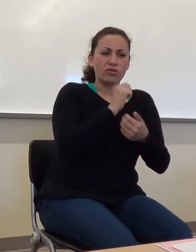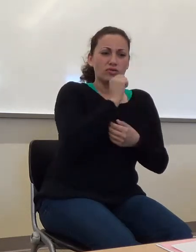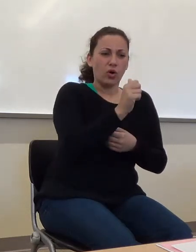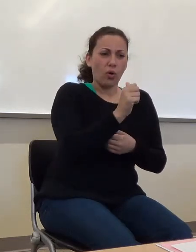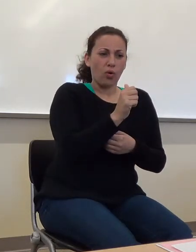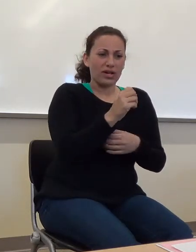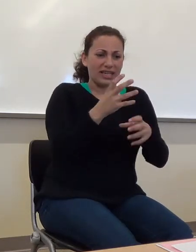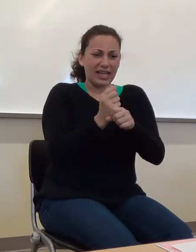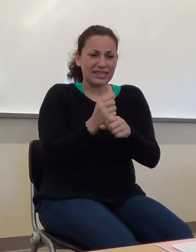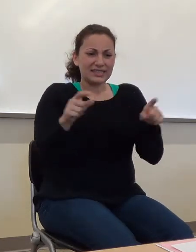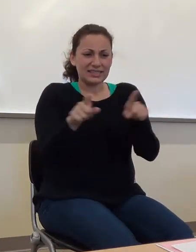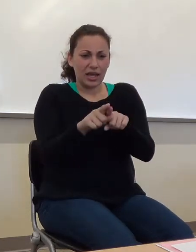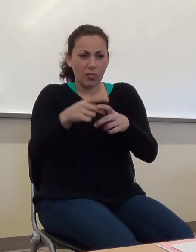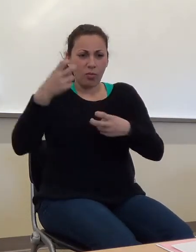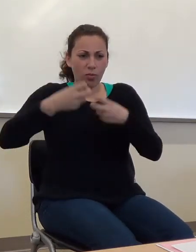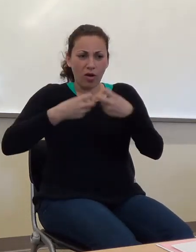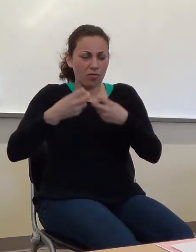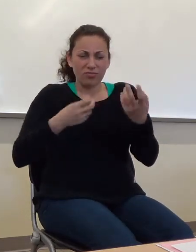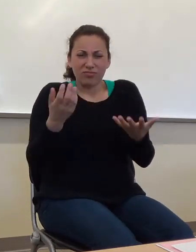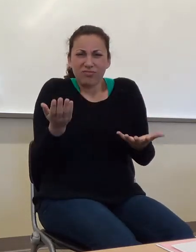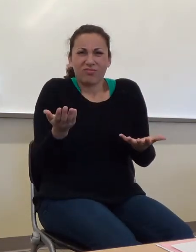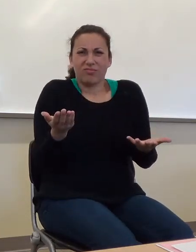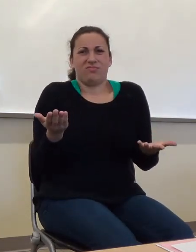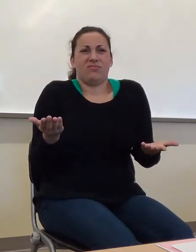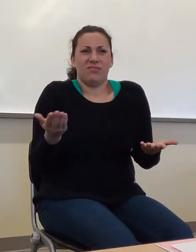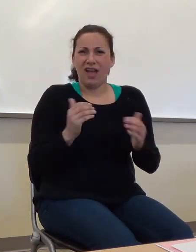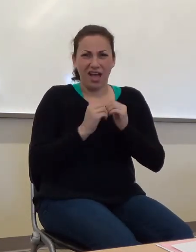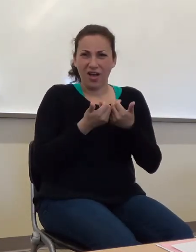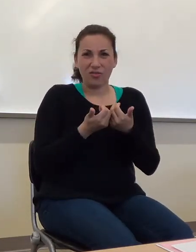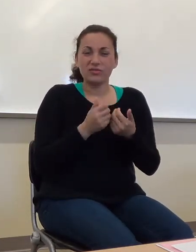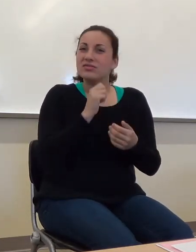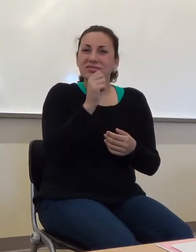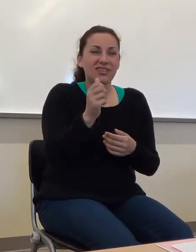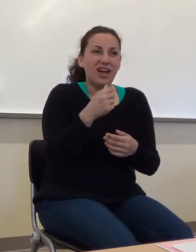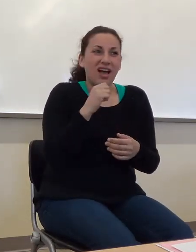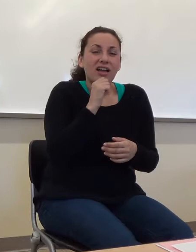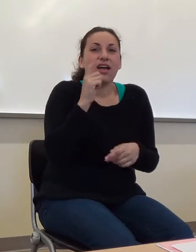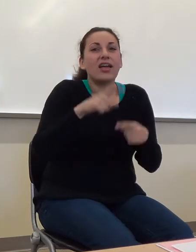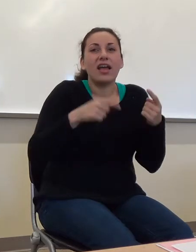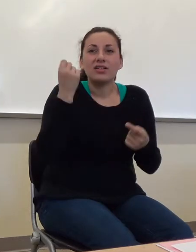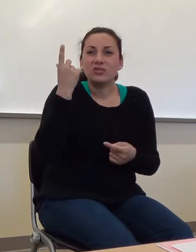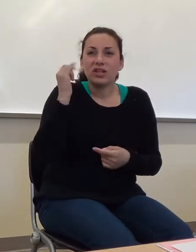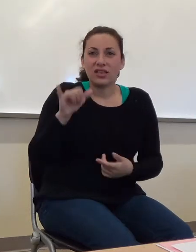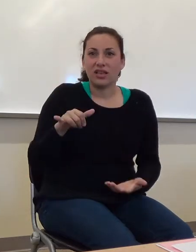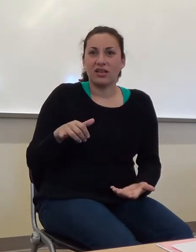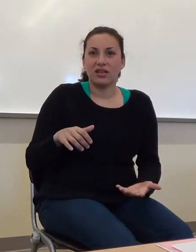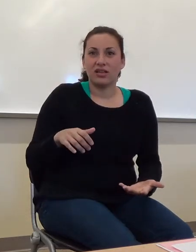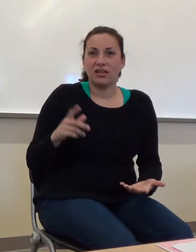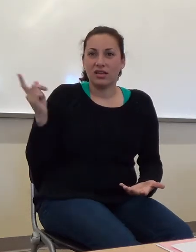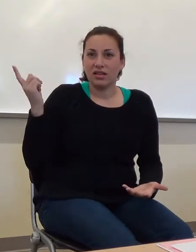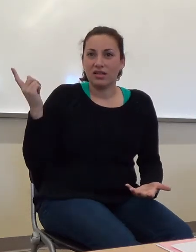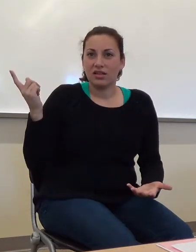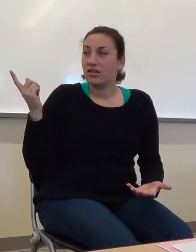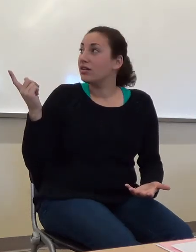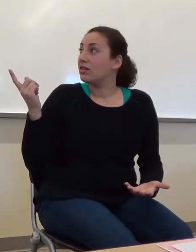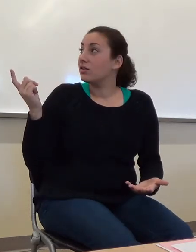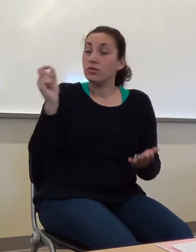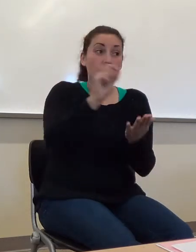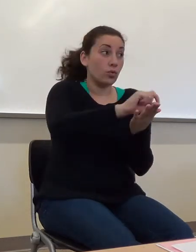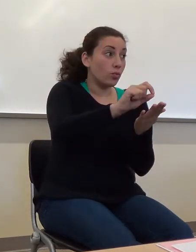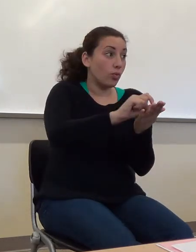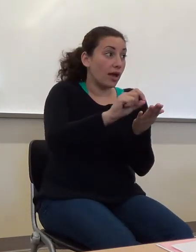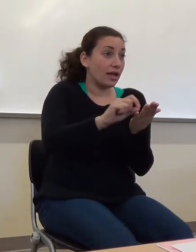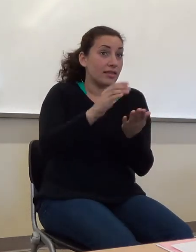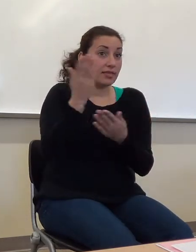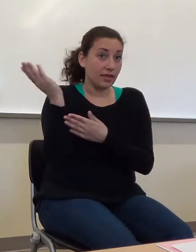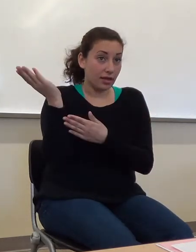same problem, her problems with her? It doesn't make any sense. What you write here has